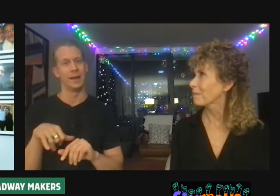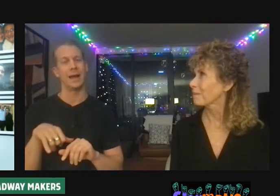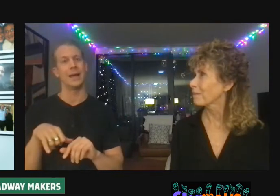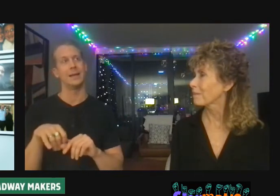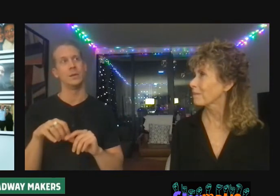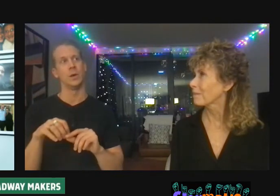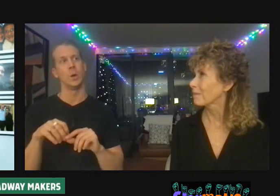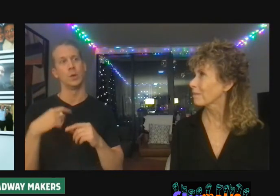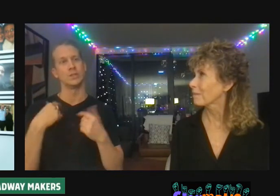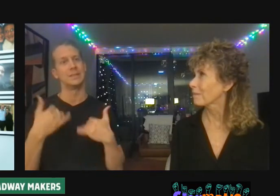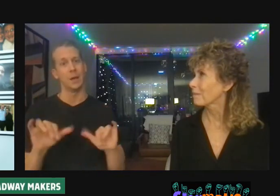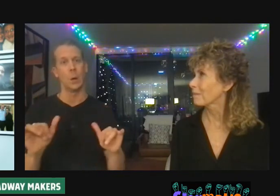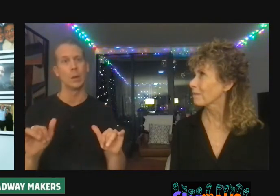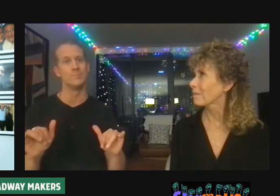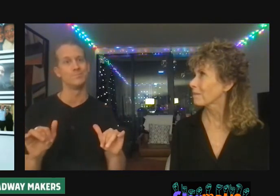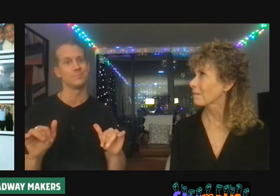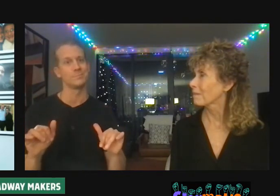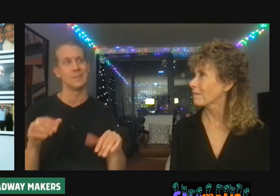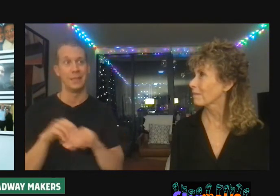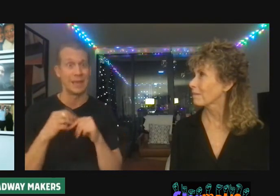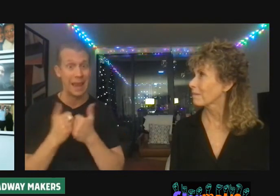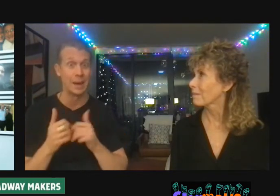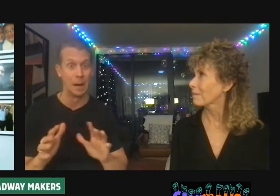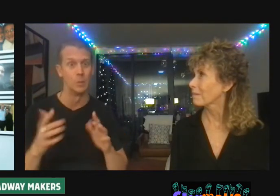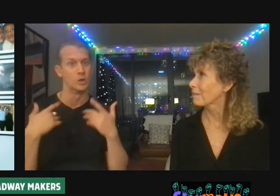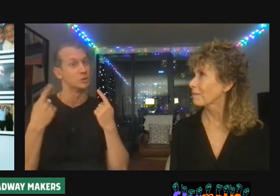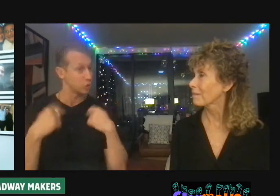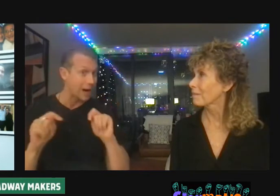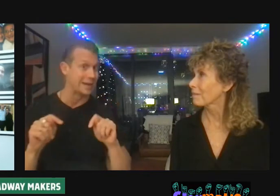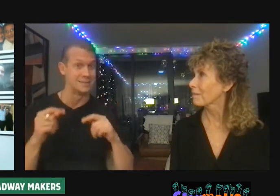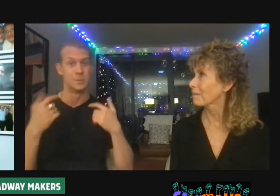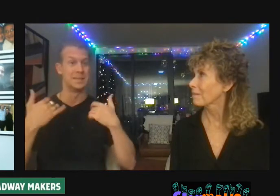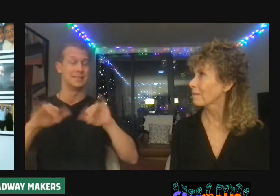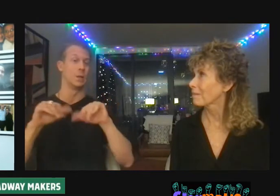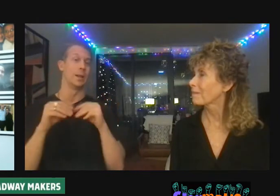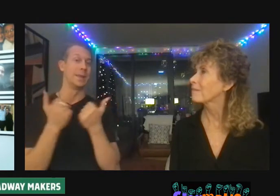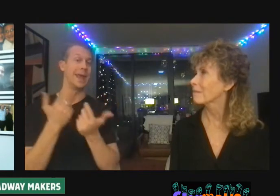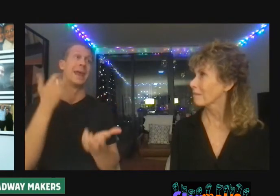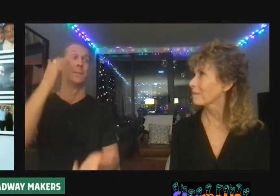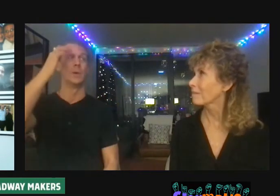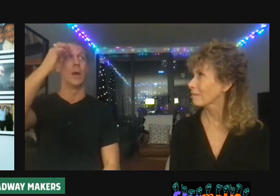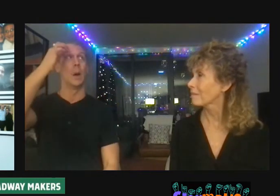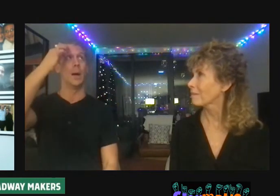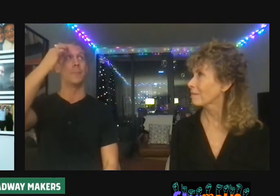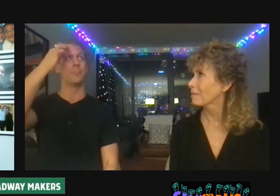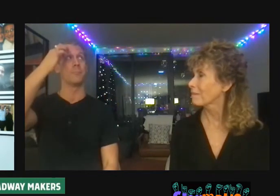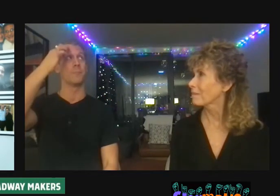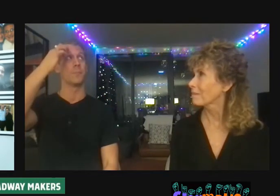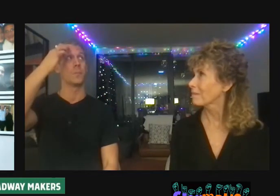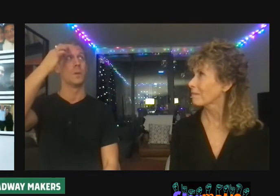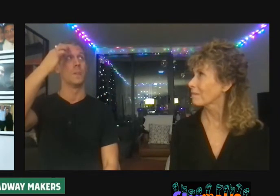reminder that, we're still in the game. We're trying to be still in the game,